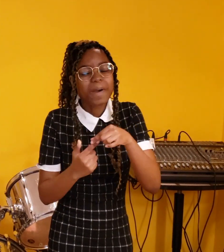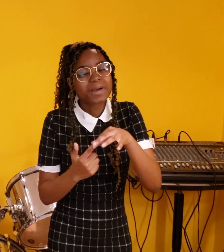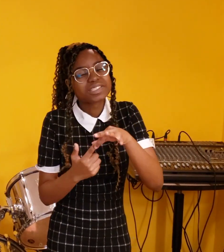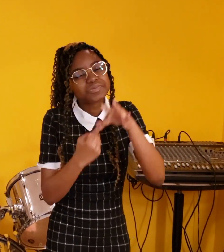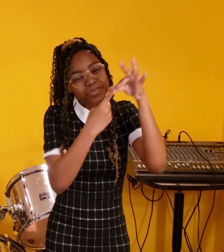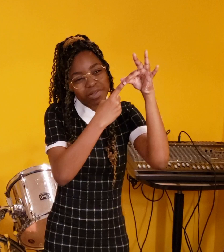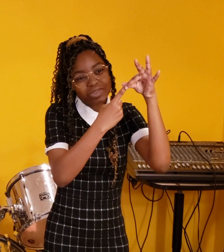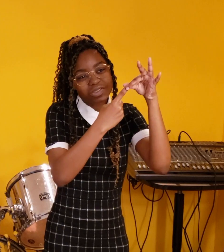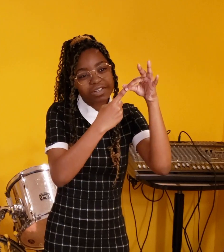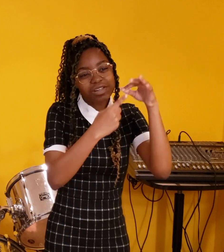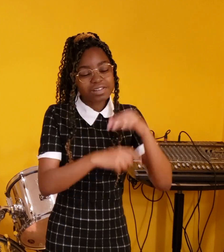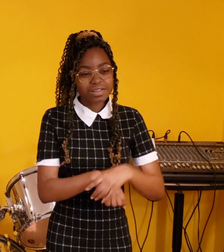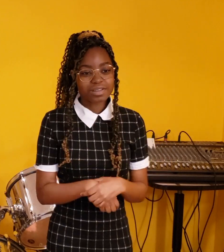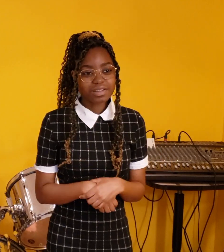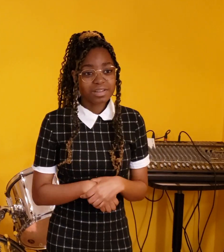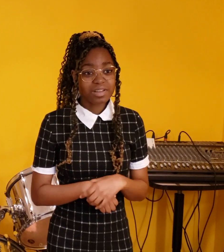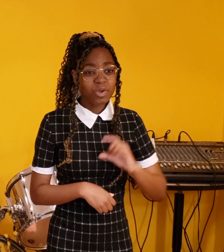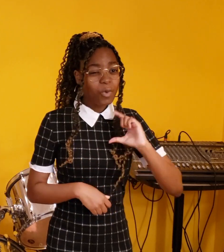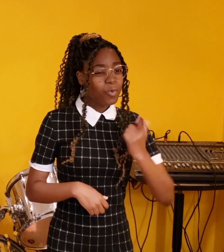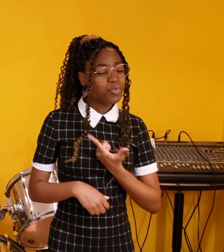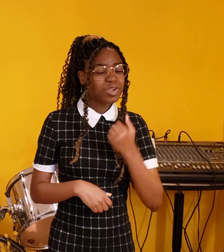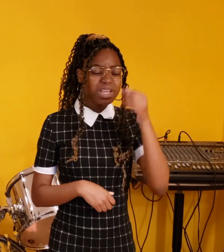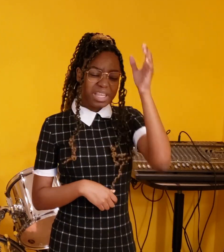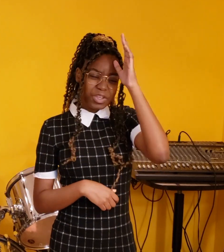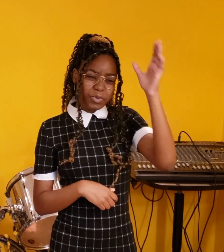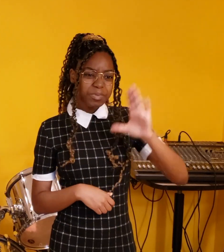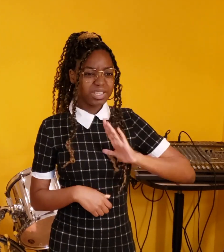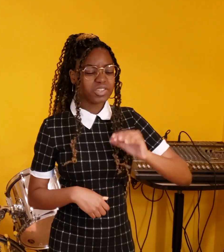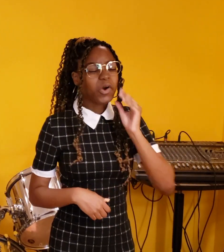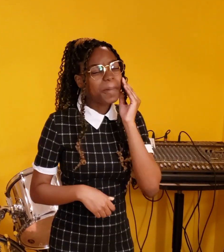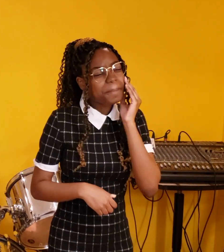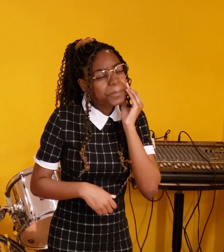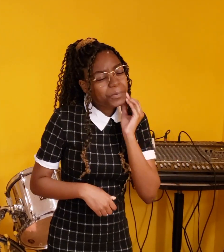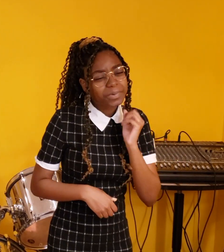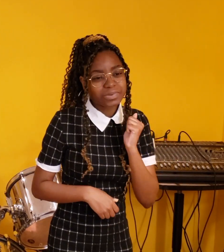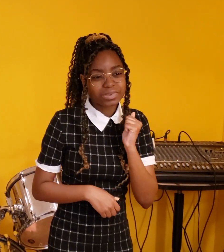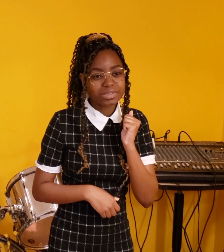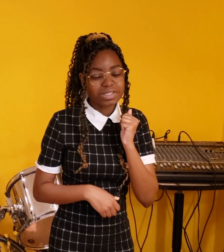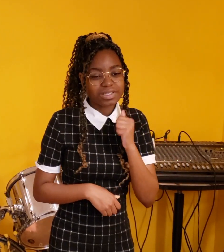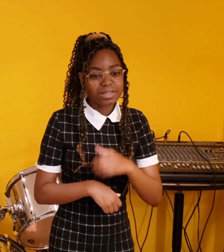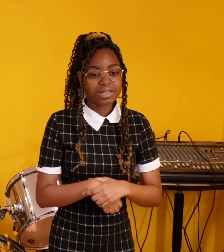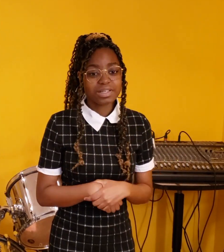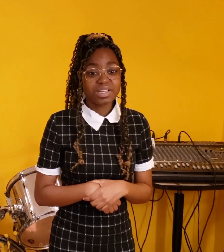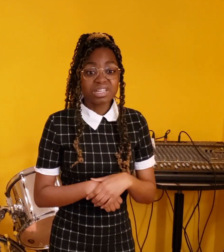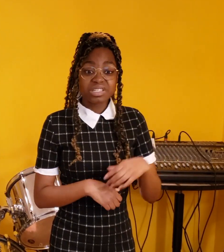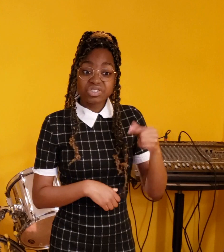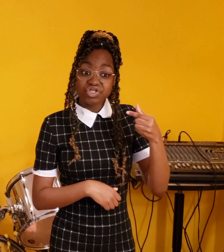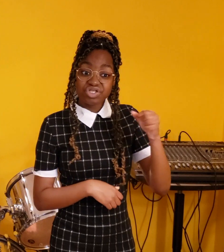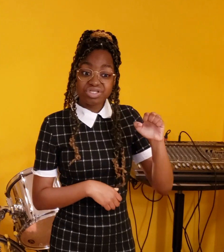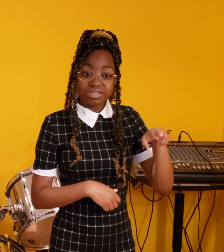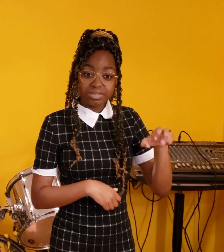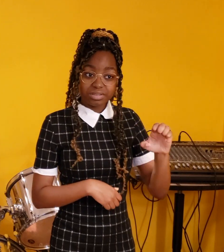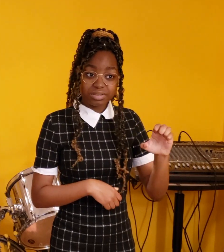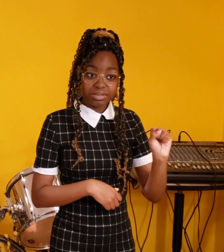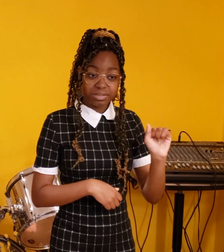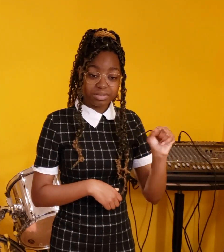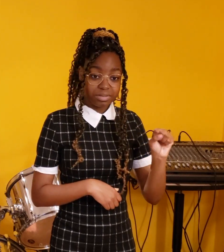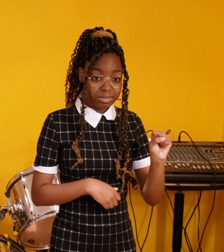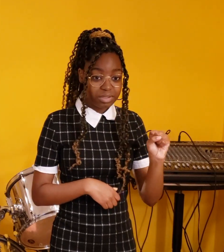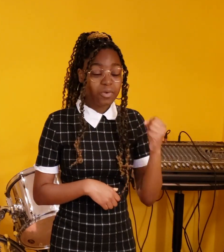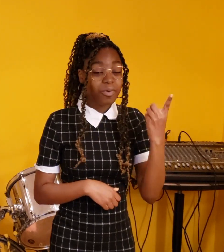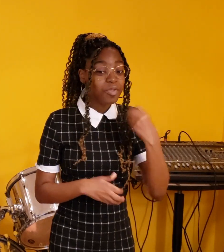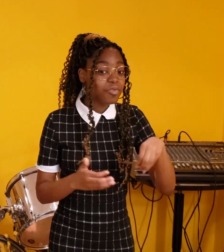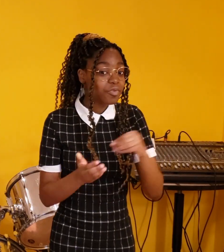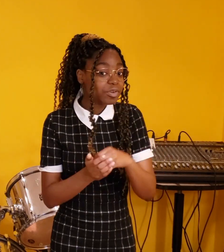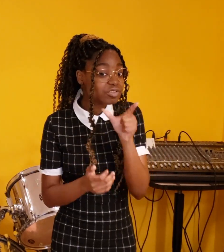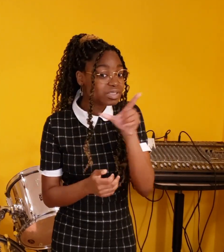we are as human beings? I mean, look at what we just saw in Genesis 1:26. It says what? God created